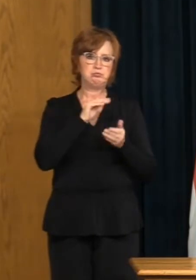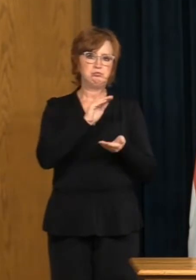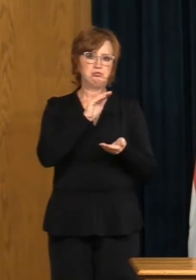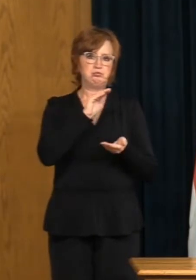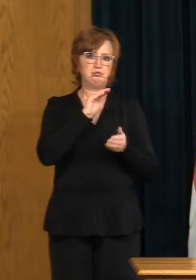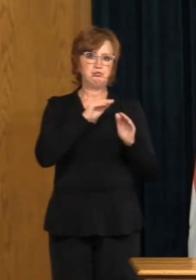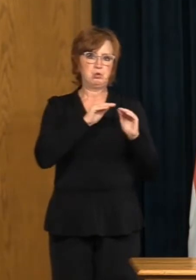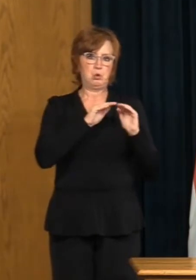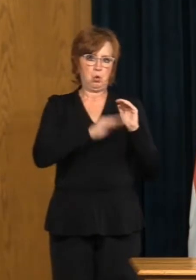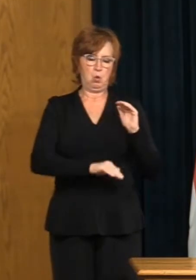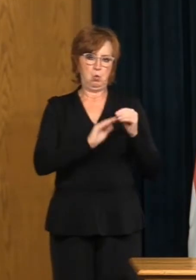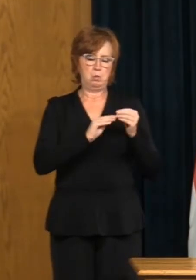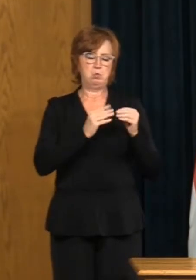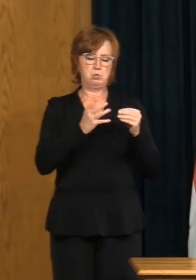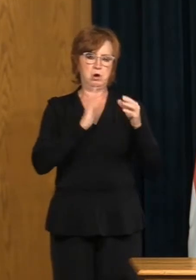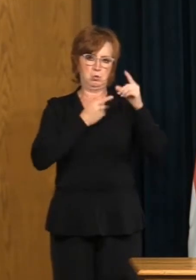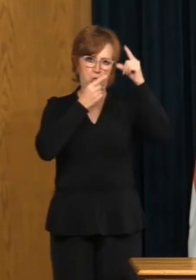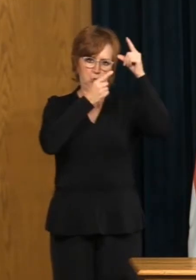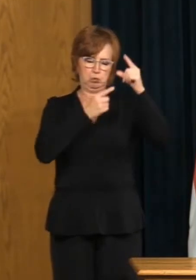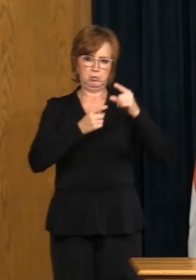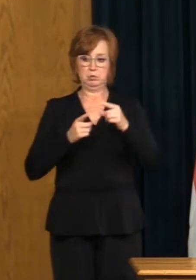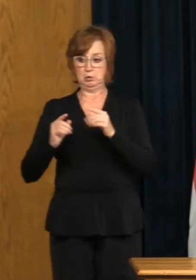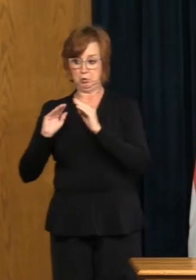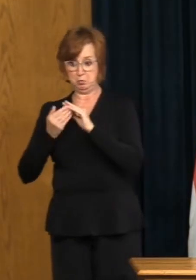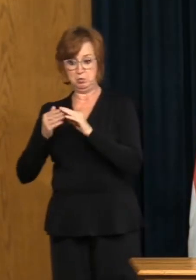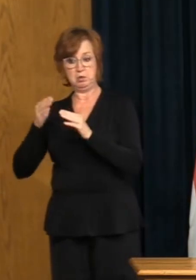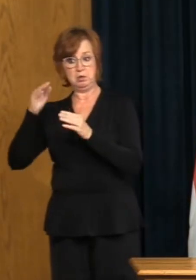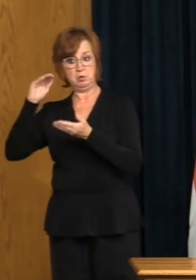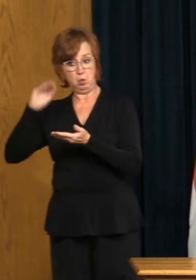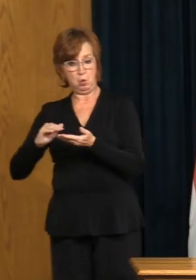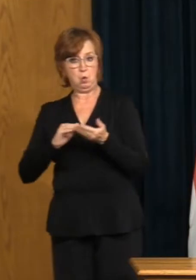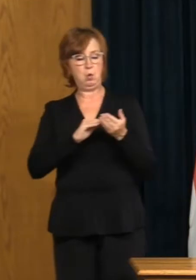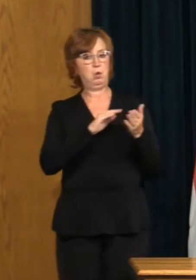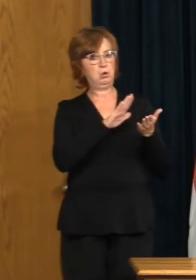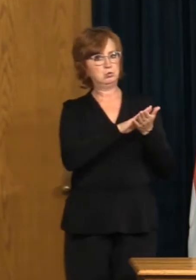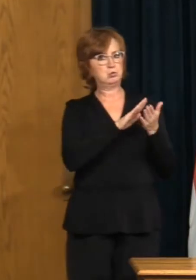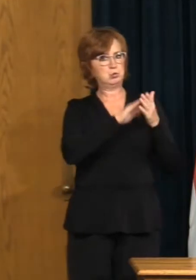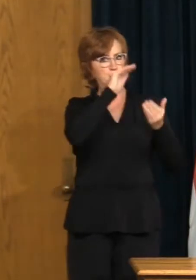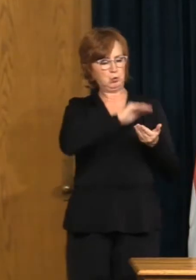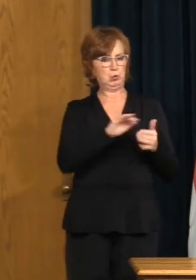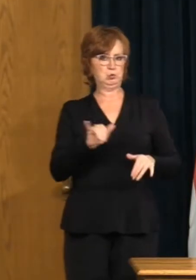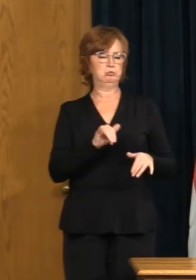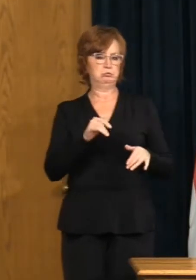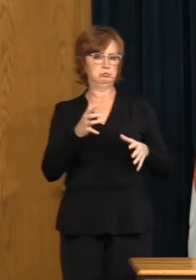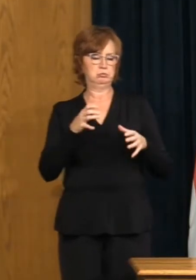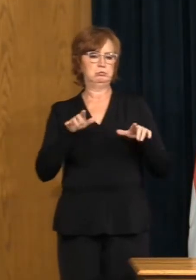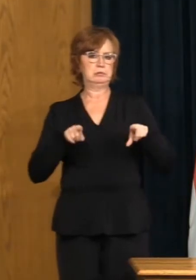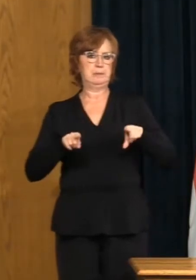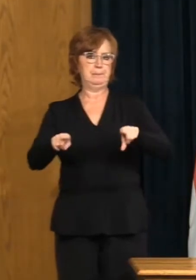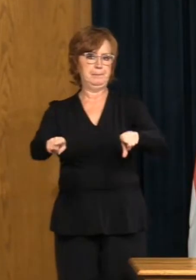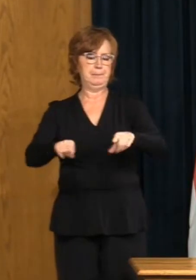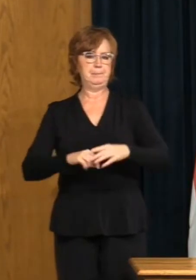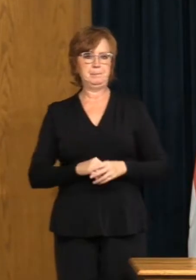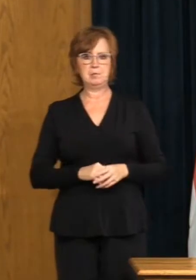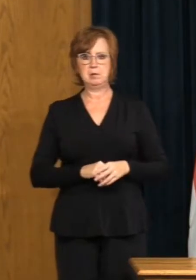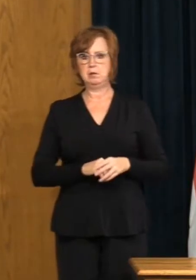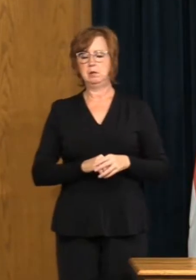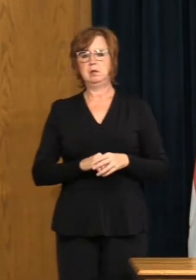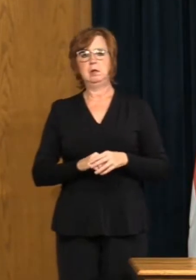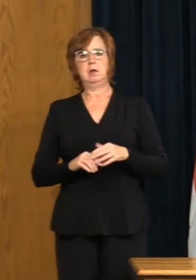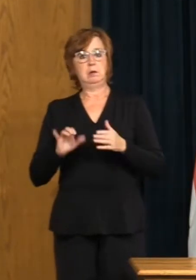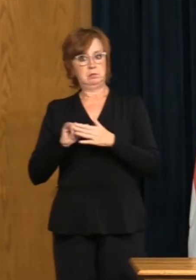And this really underlines why community transmission rates and keeping them low is essential to support